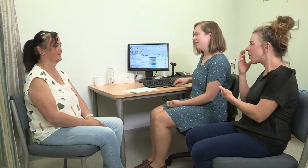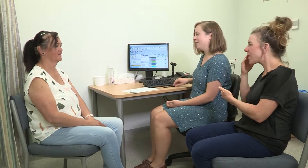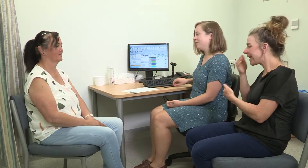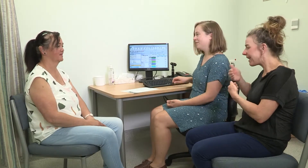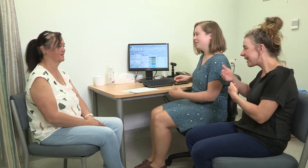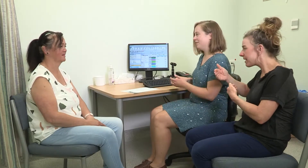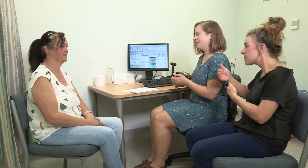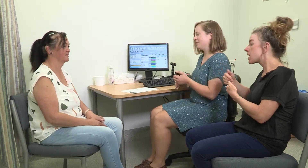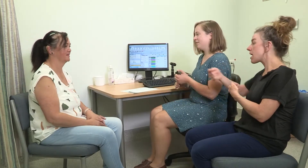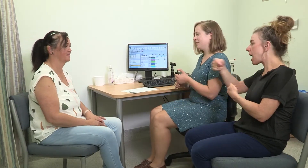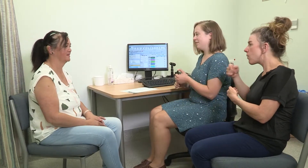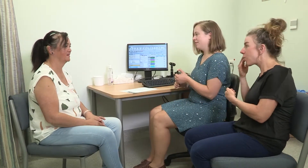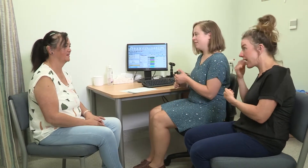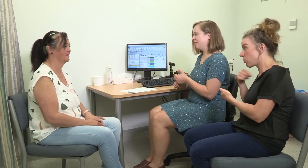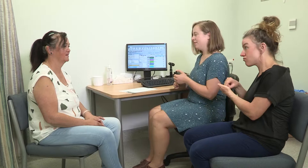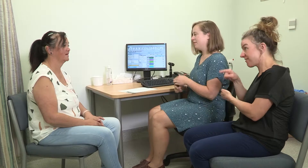back.